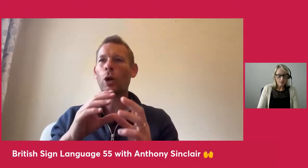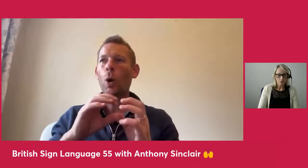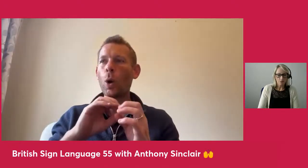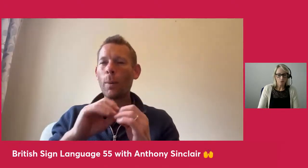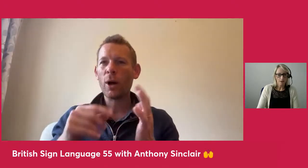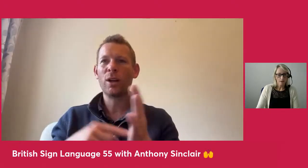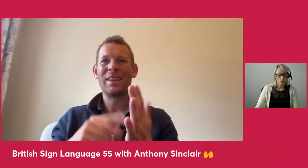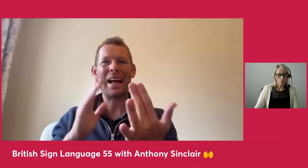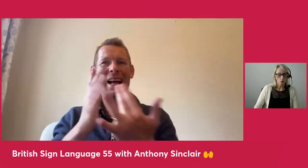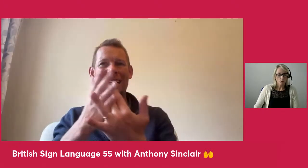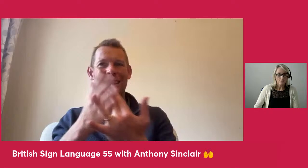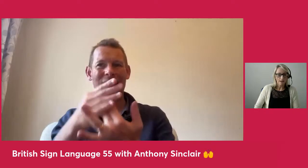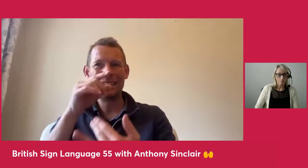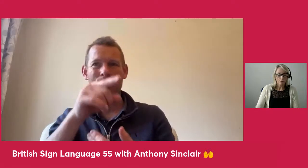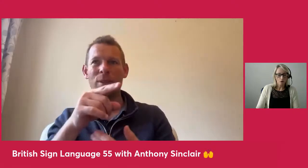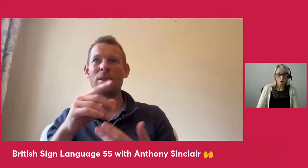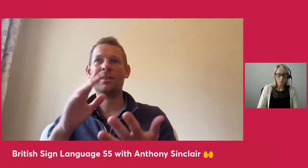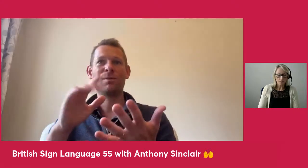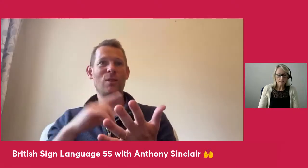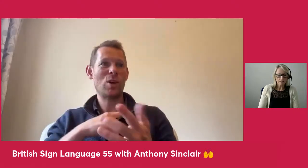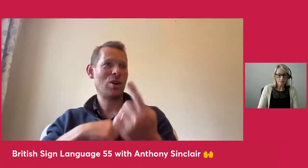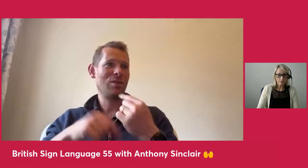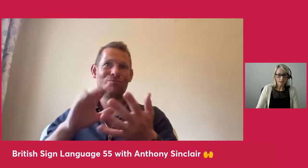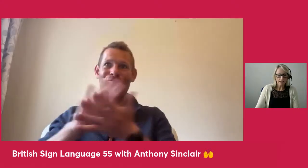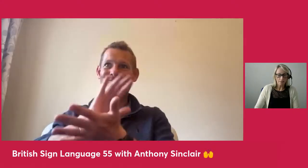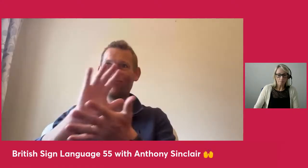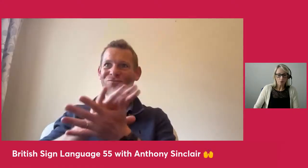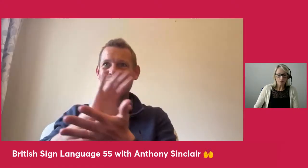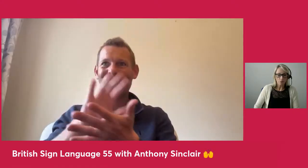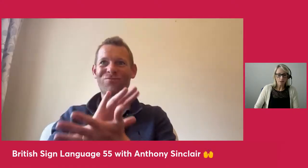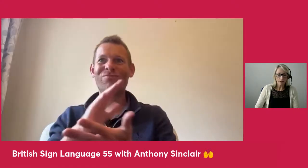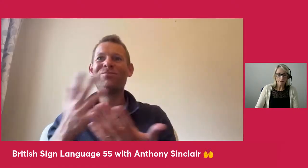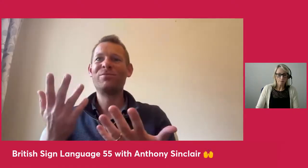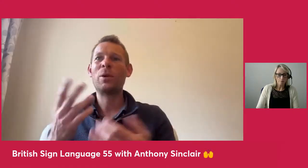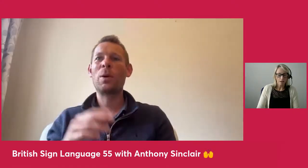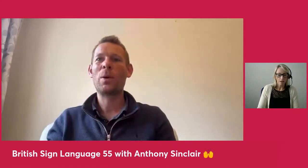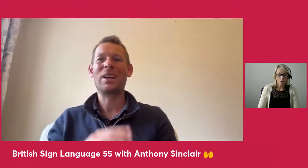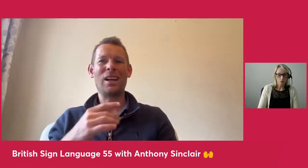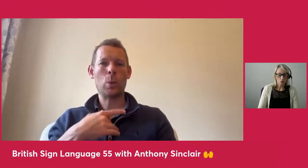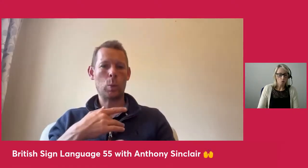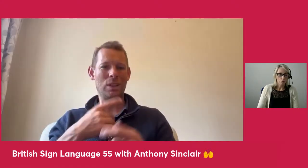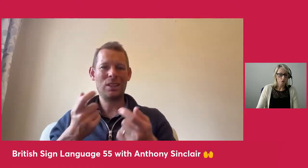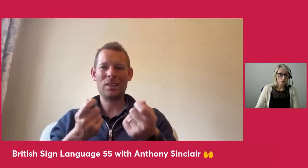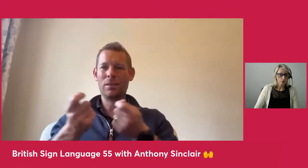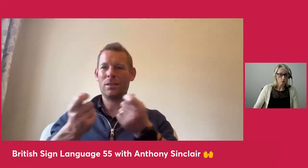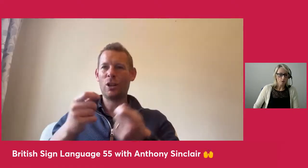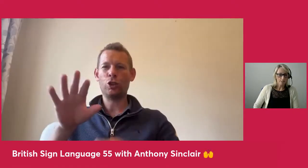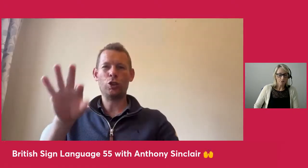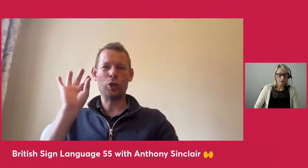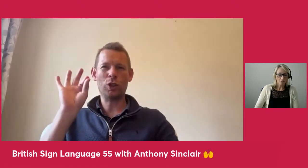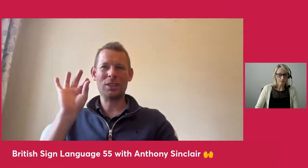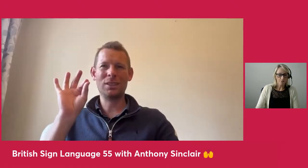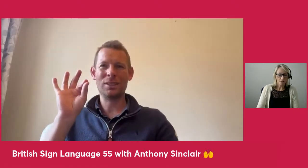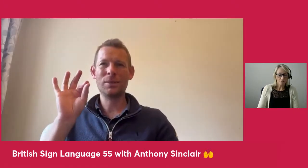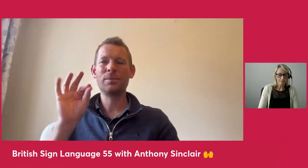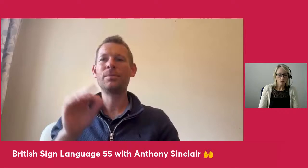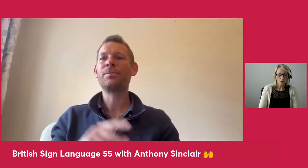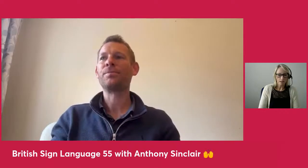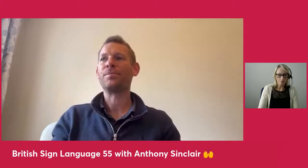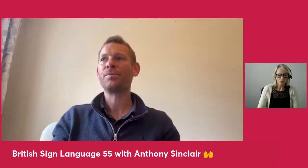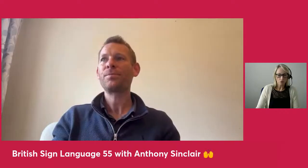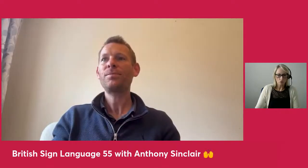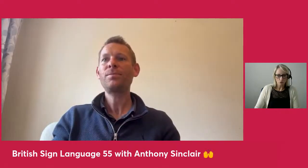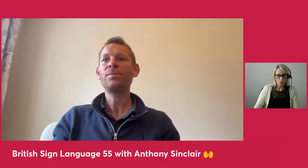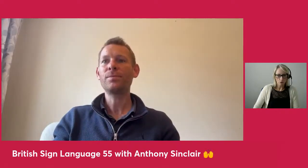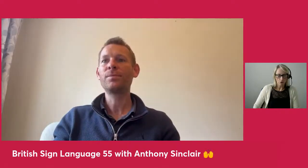accessible. So they don't always have the options that a hearing person would have to go and enjoy all these various events. So we